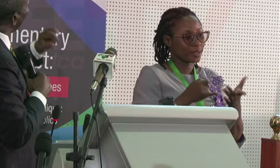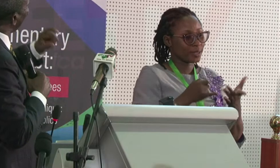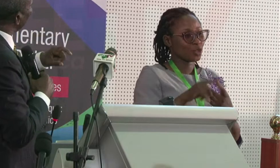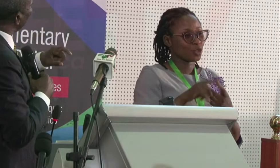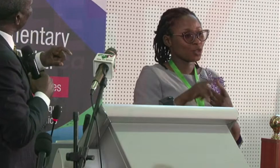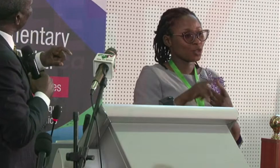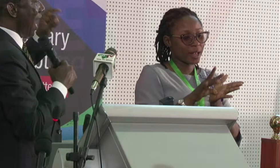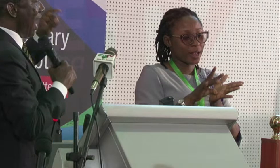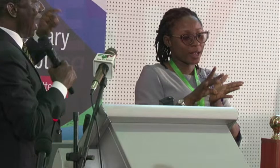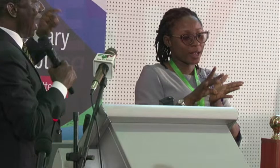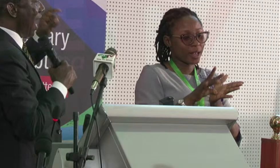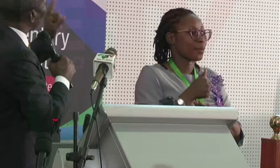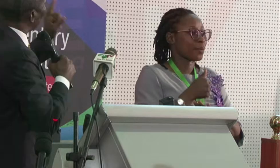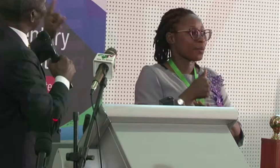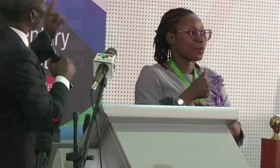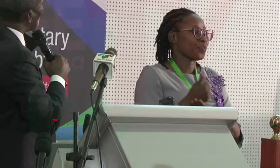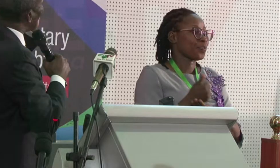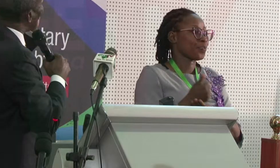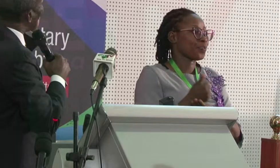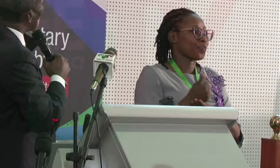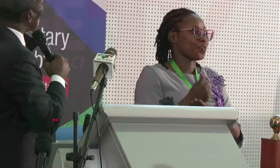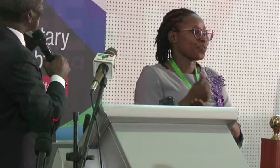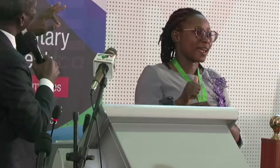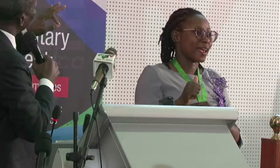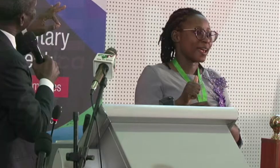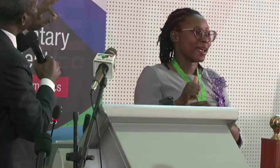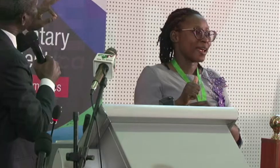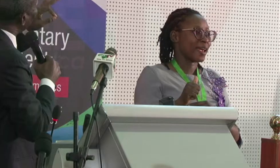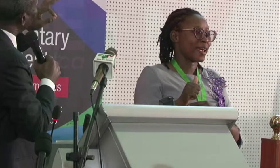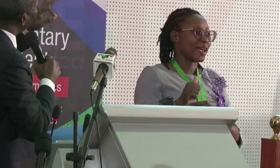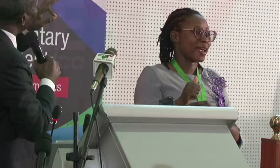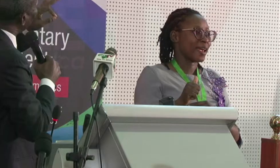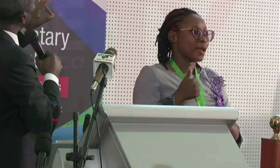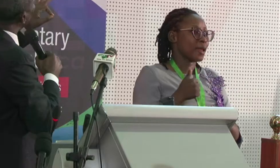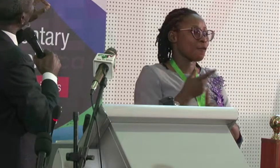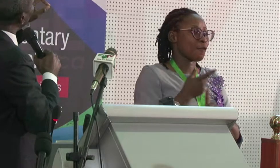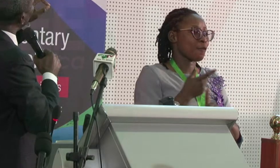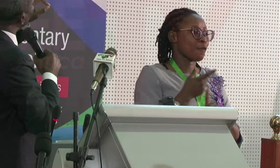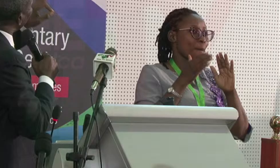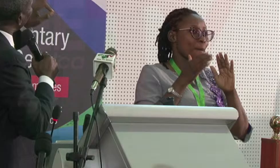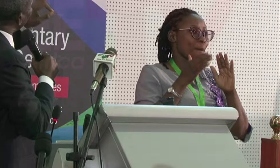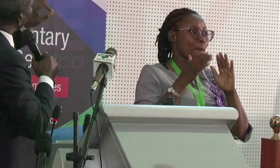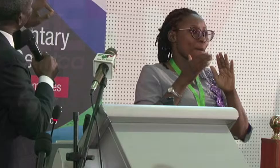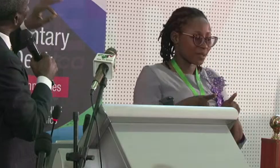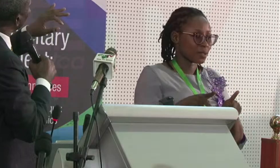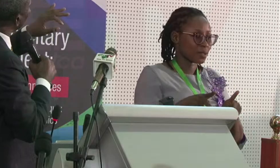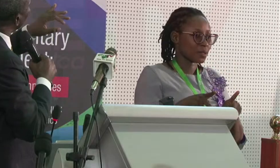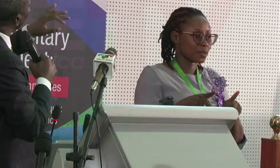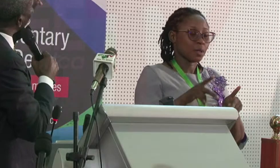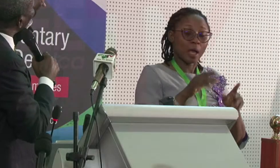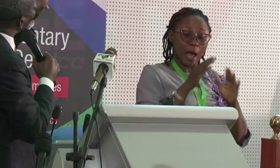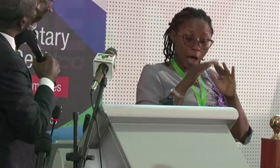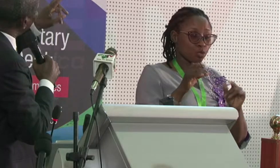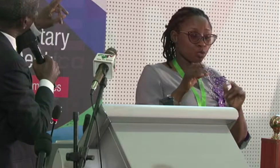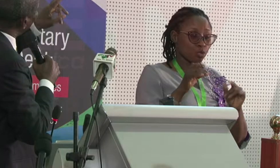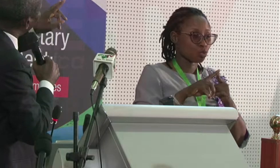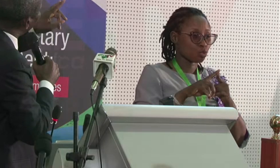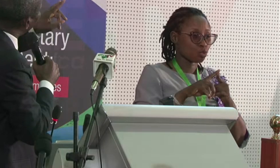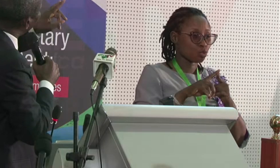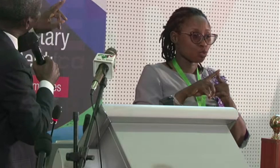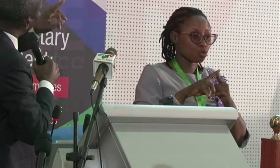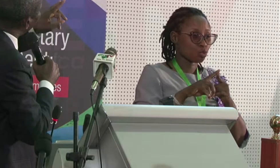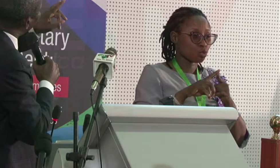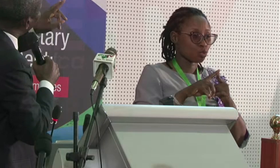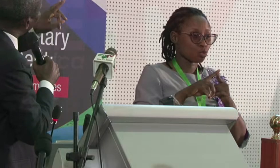eliminate abuse. Any invitation by the House to any person outside the purpose defined by Section 72 of the Constitution is invalid.